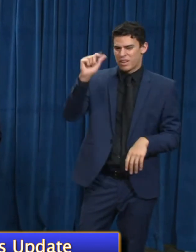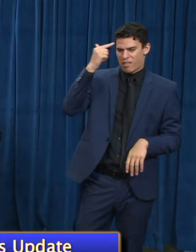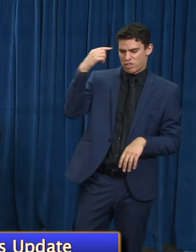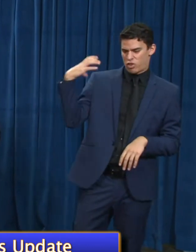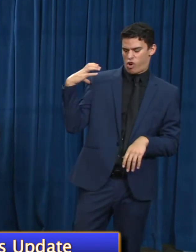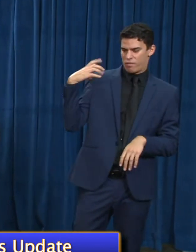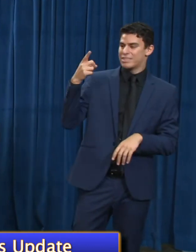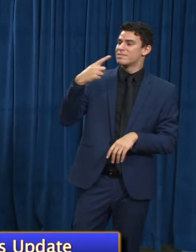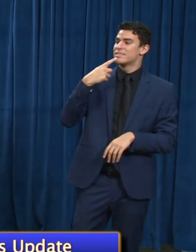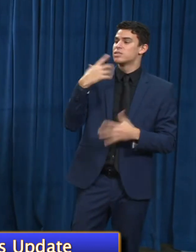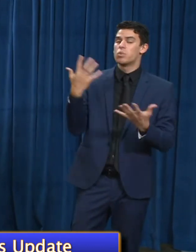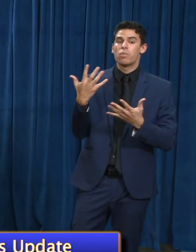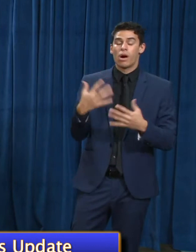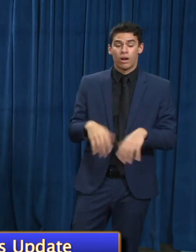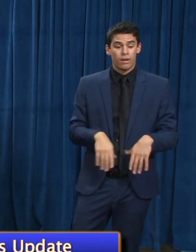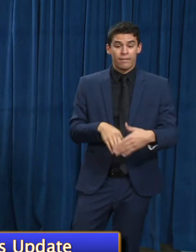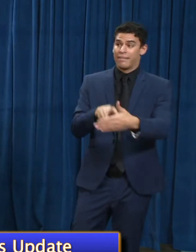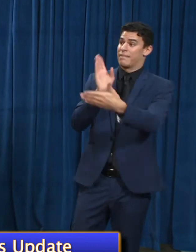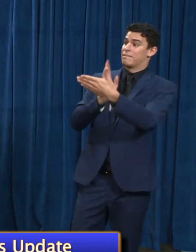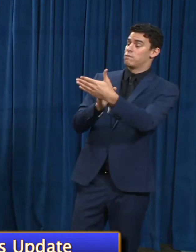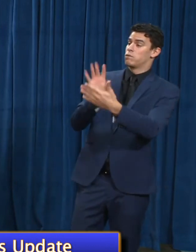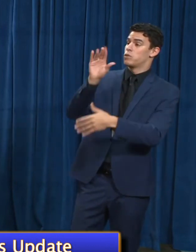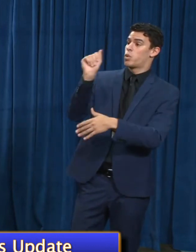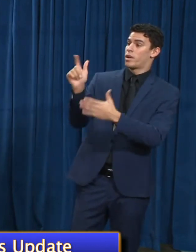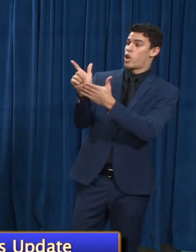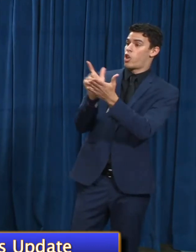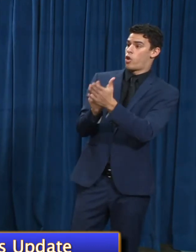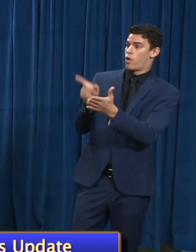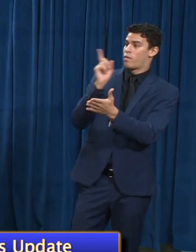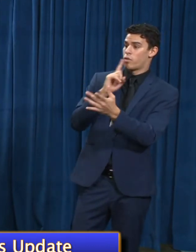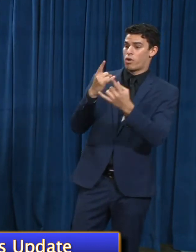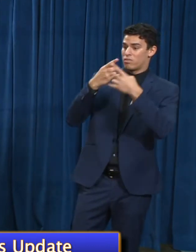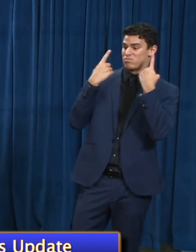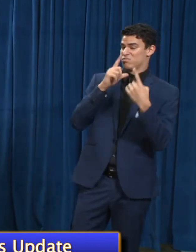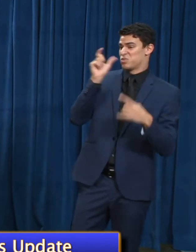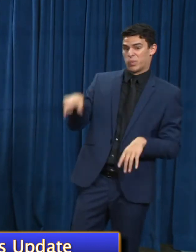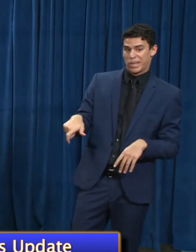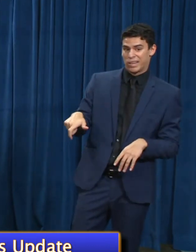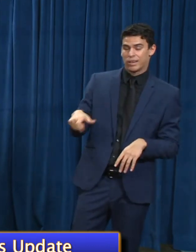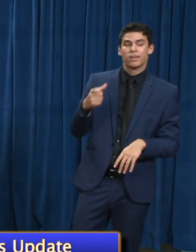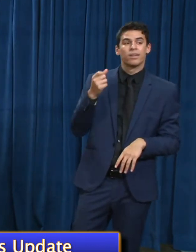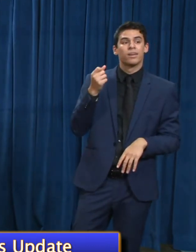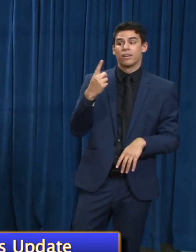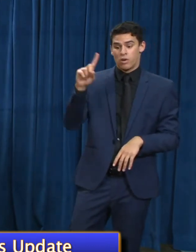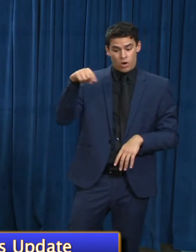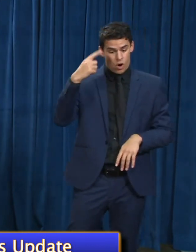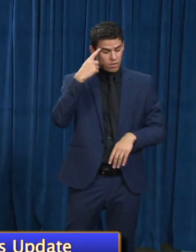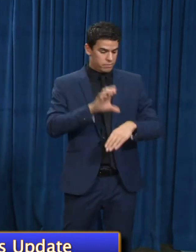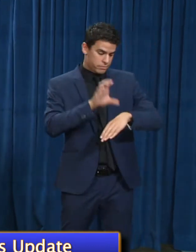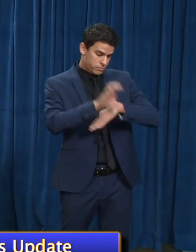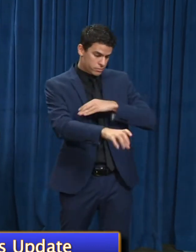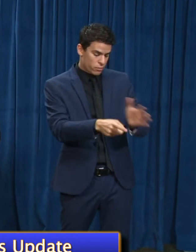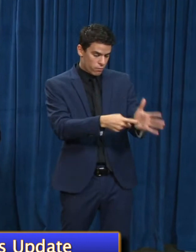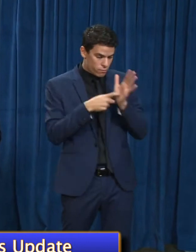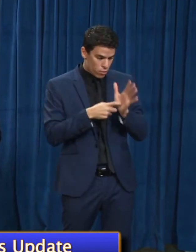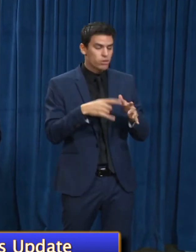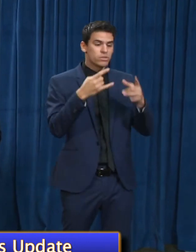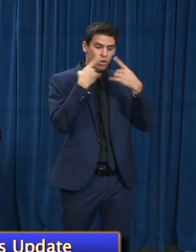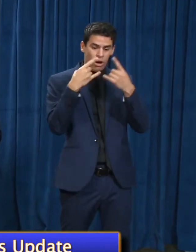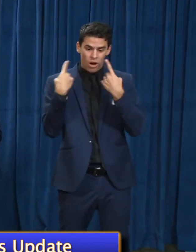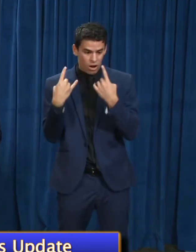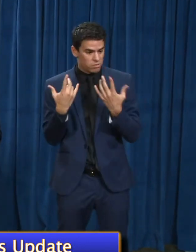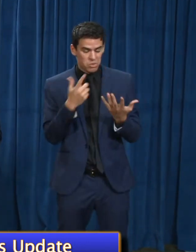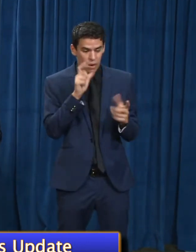that it is not against Florida law for businesses to have a mask policy, but government entities cannot enforce mask mandates. We saw Universal put one